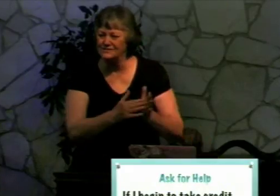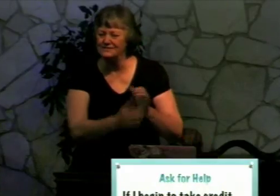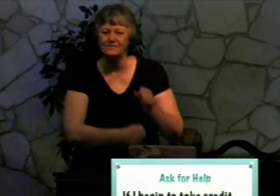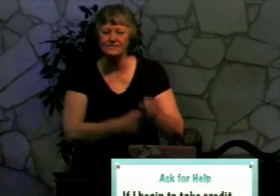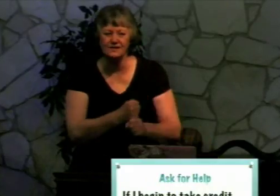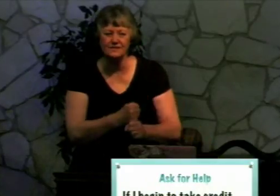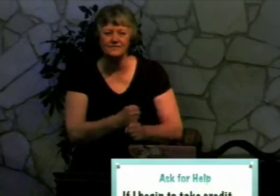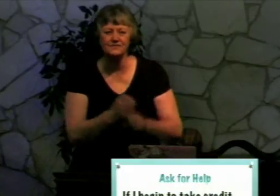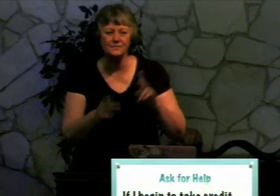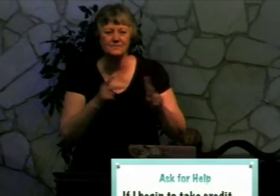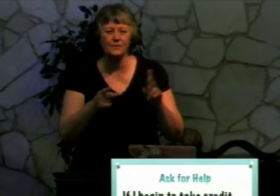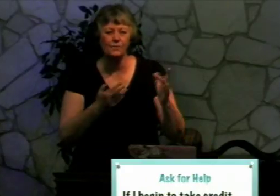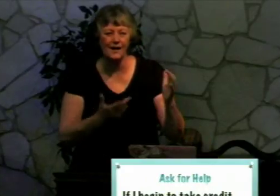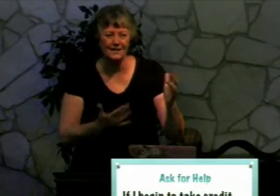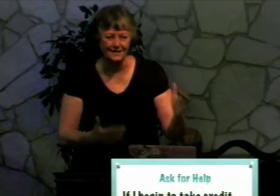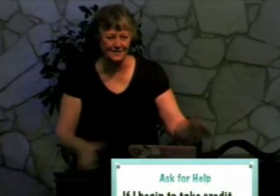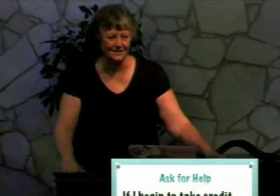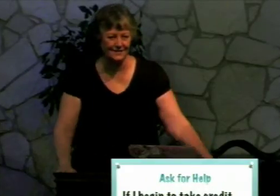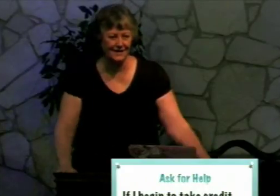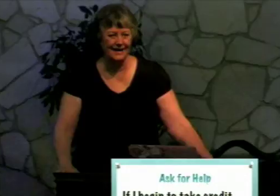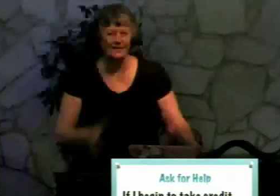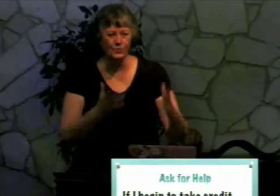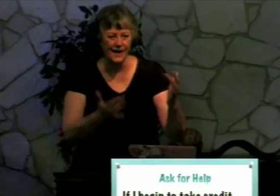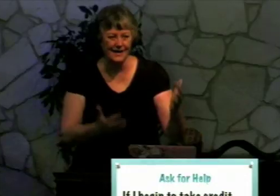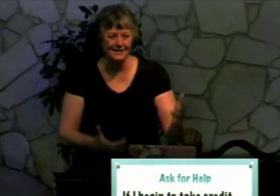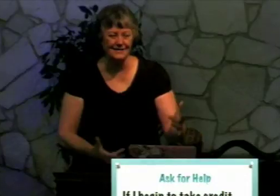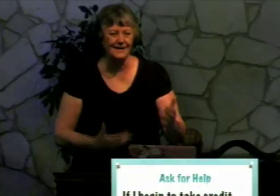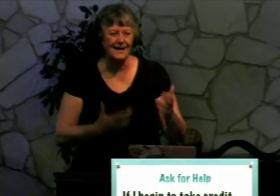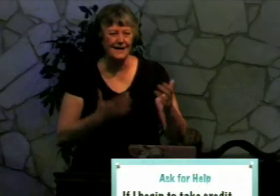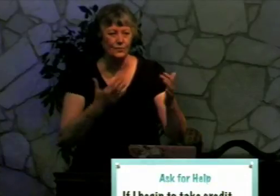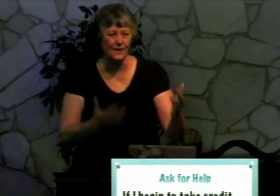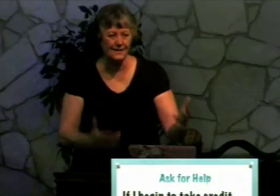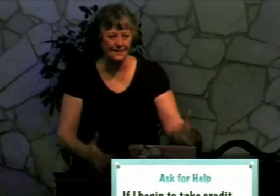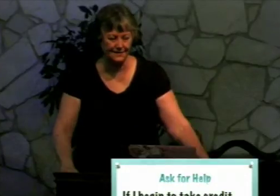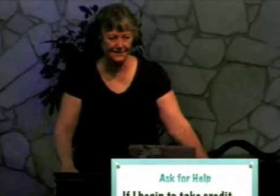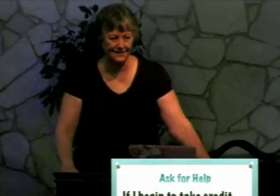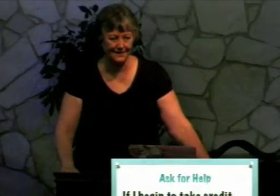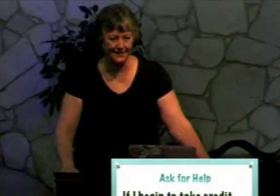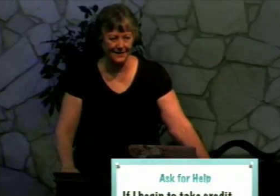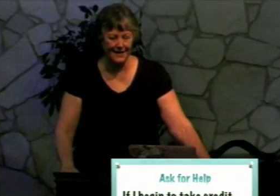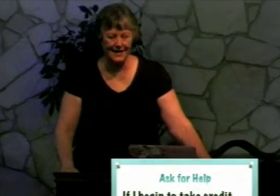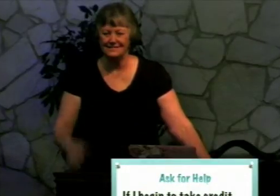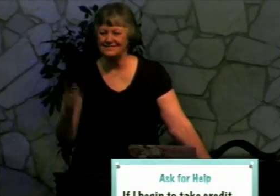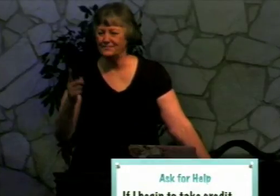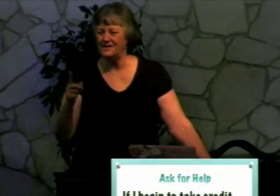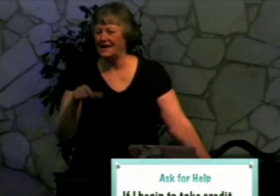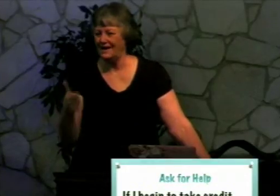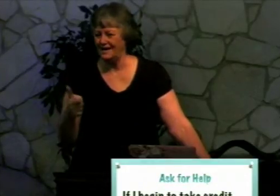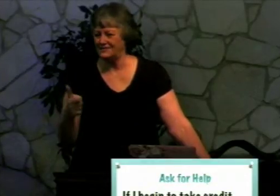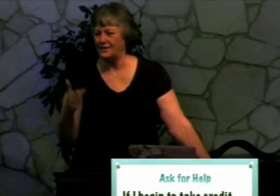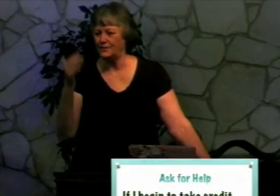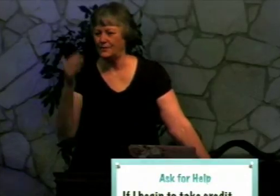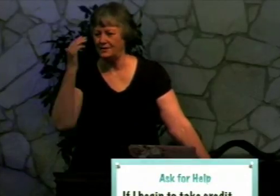Thousands of years the people waited and waited and waited. And something else that we